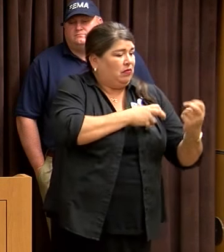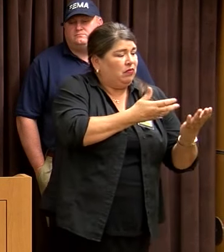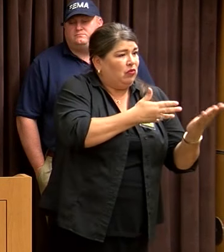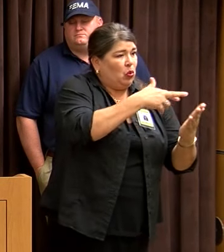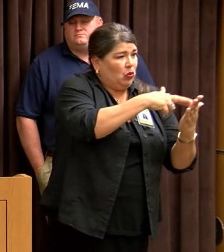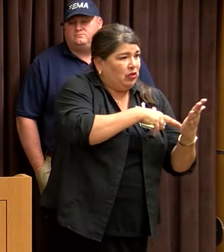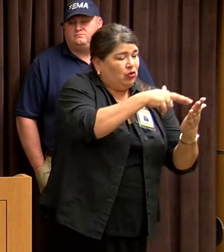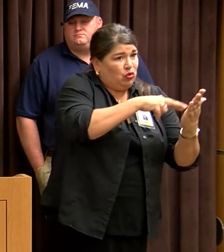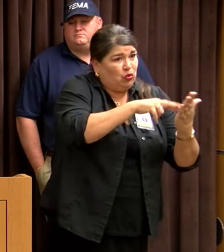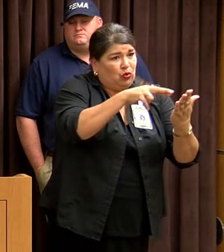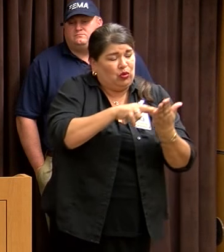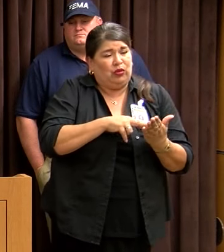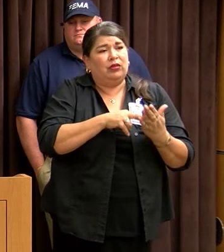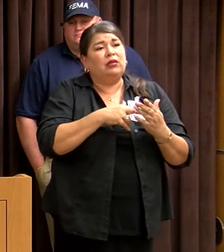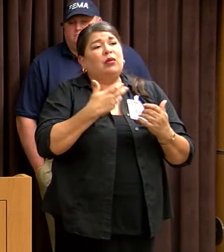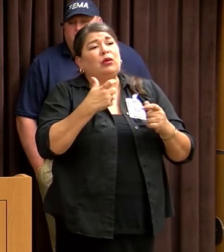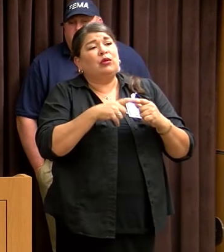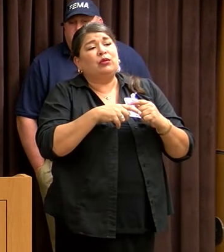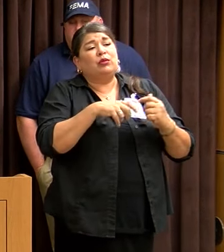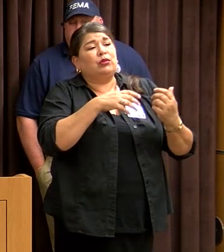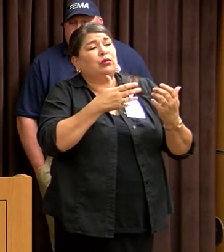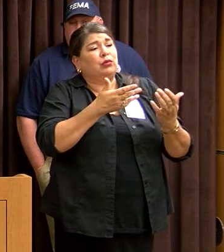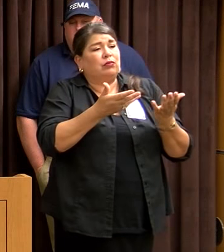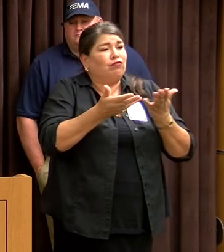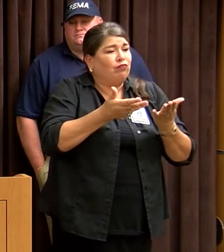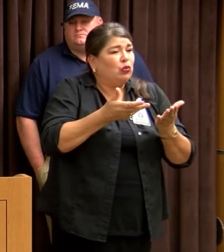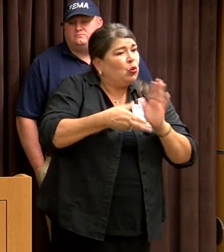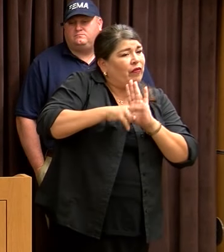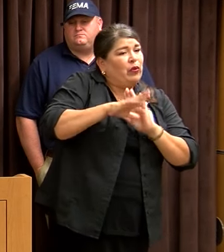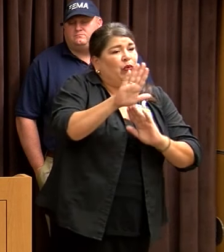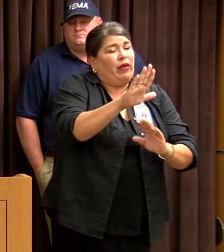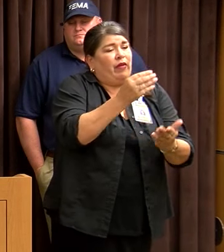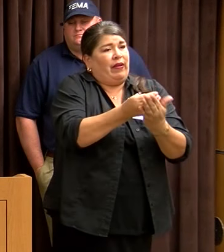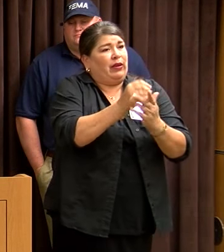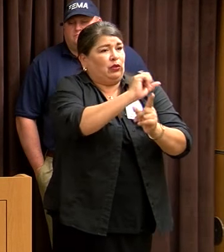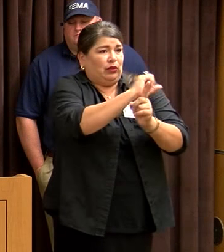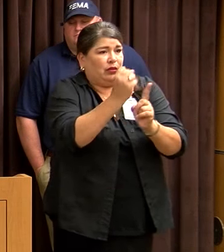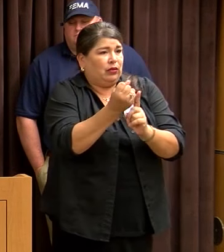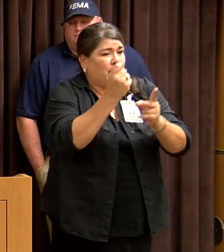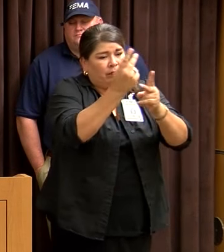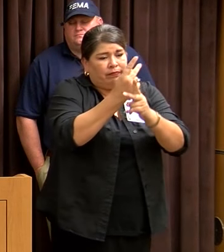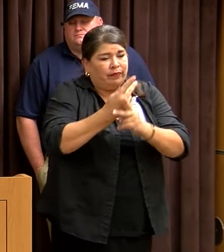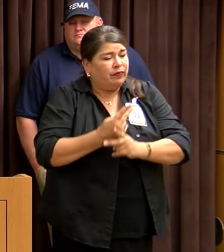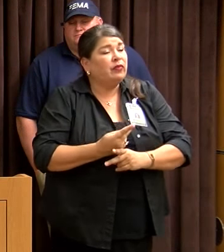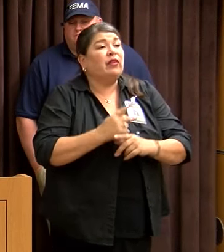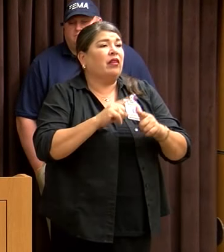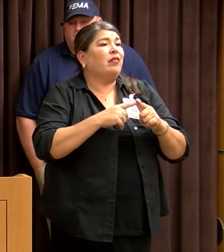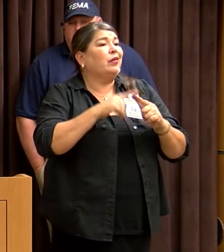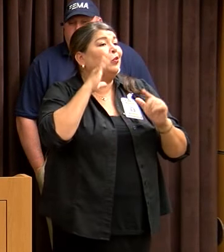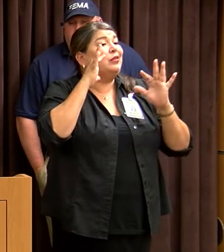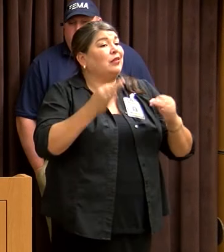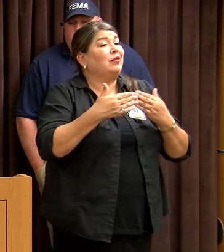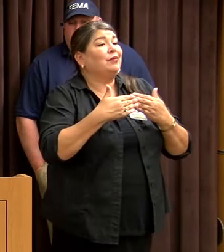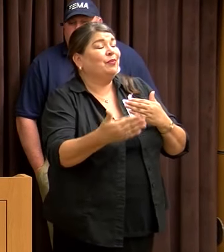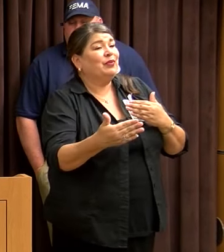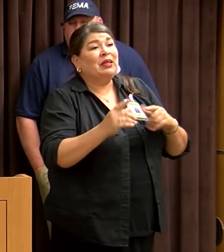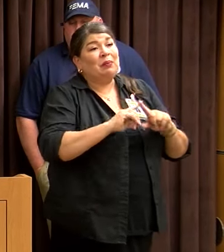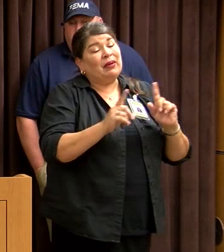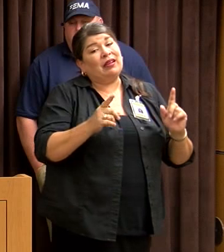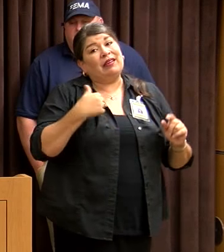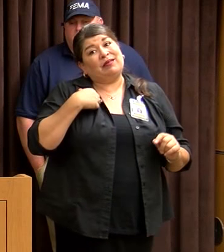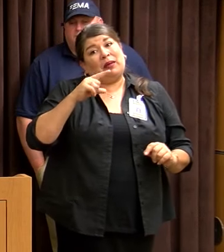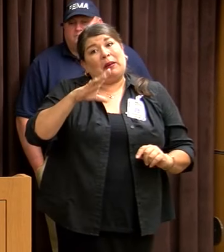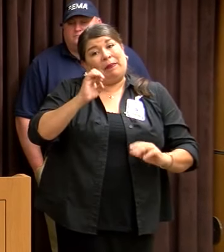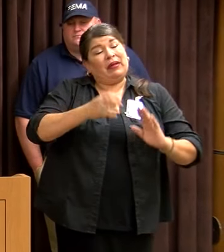the system. Let's review their particular financial situation, and we will go from there. But, I do have